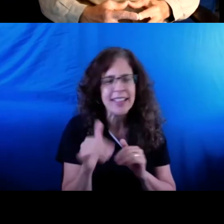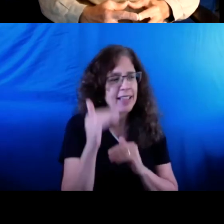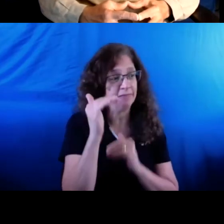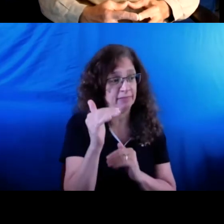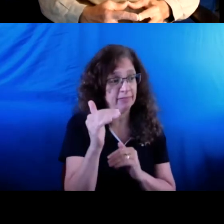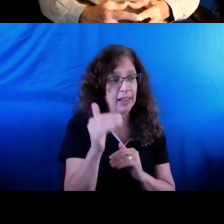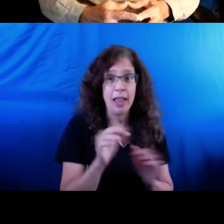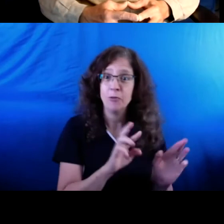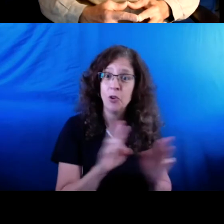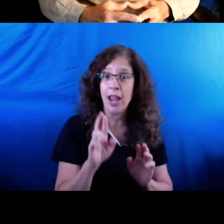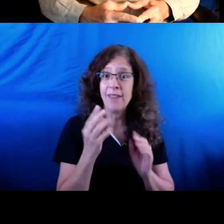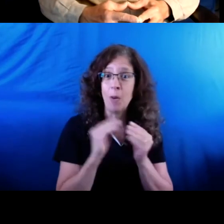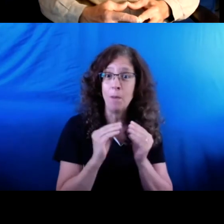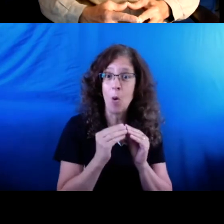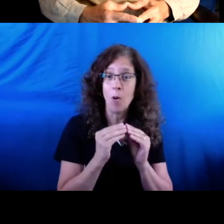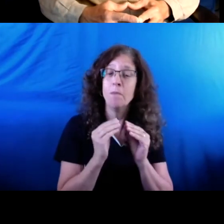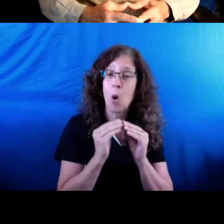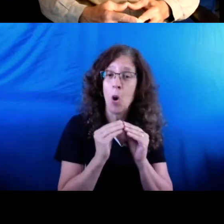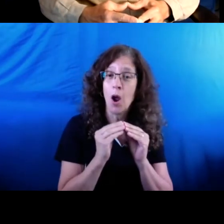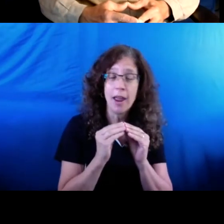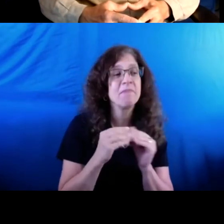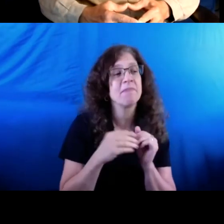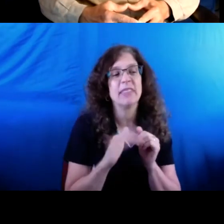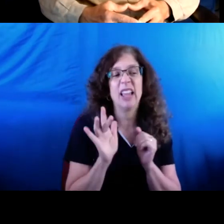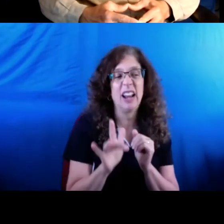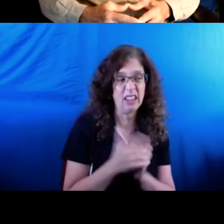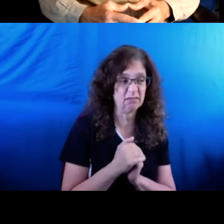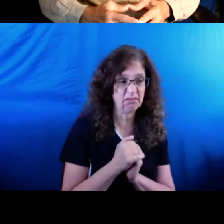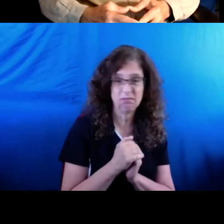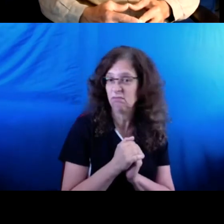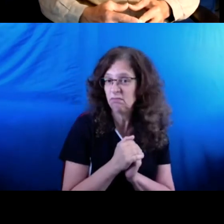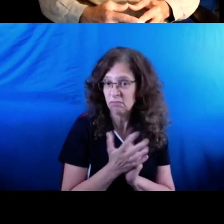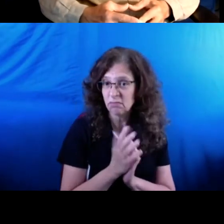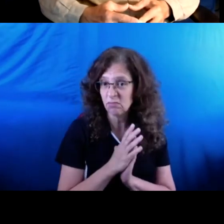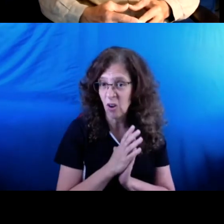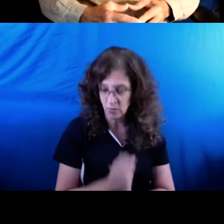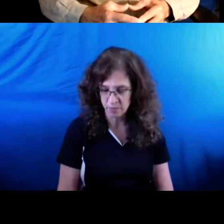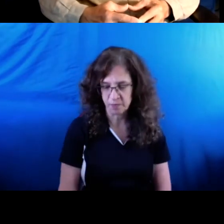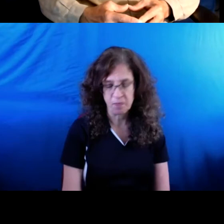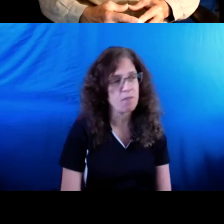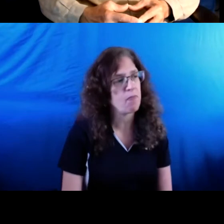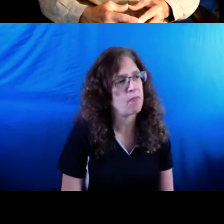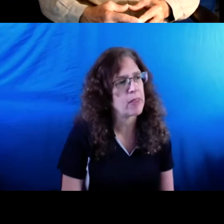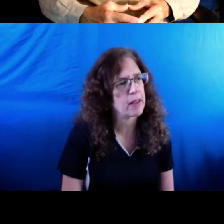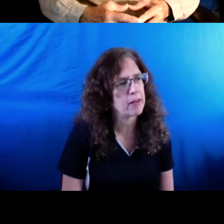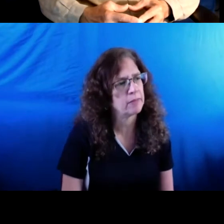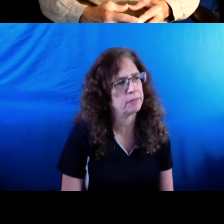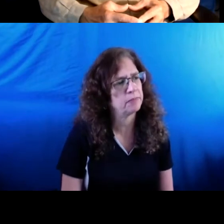a session and, as we've explained, ready for more, and then they click.